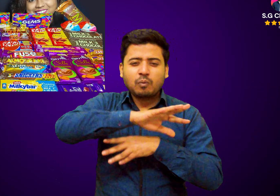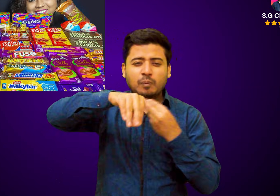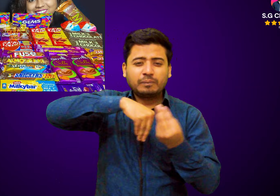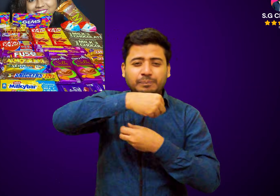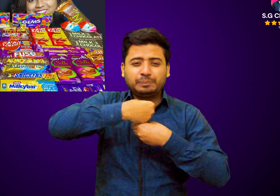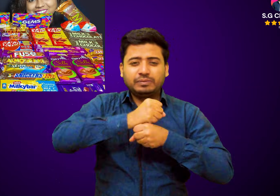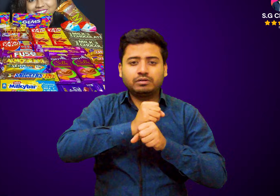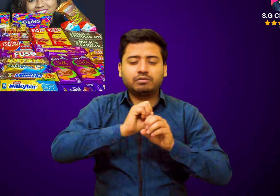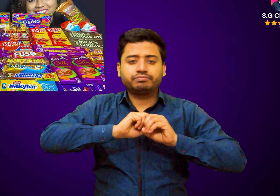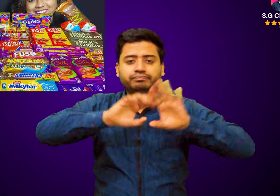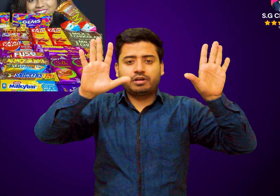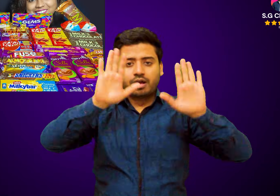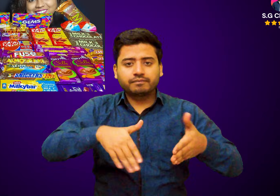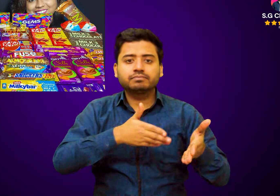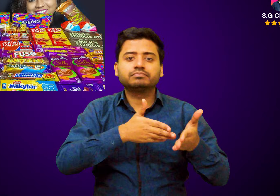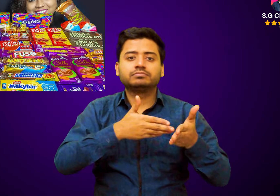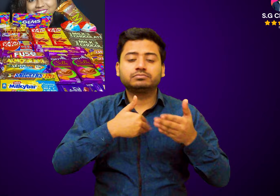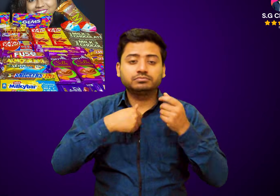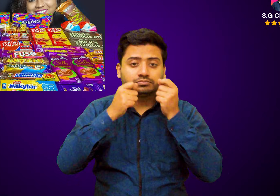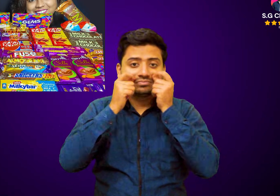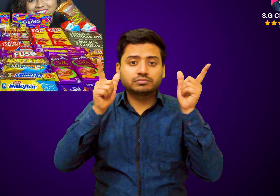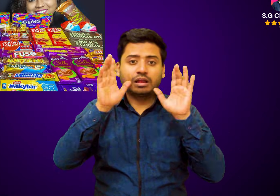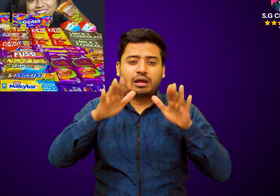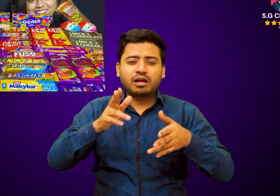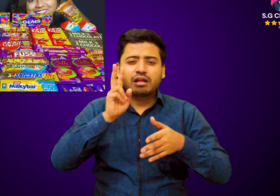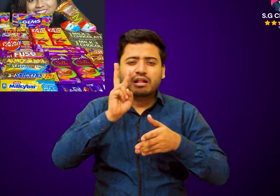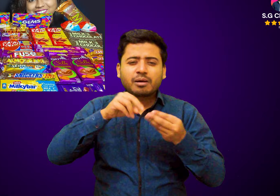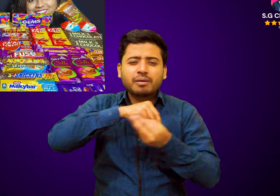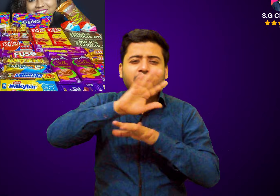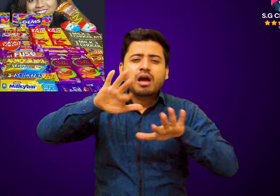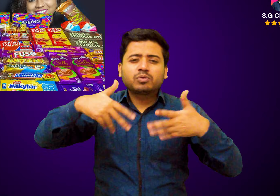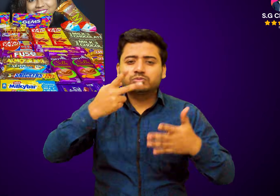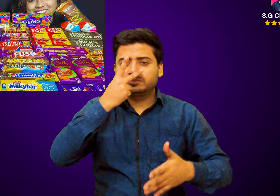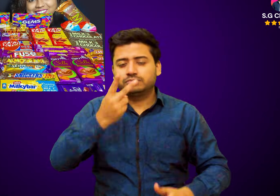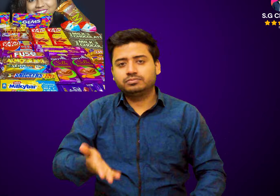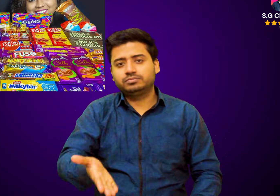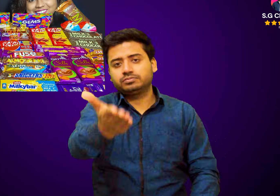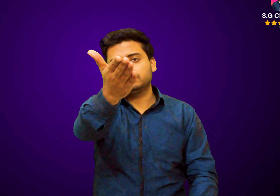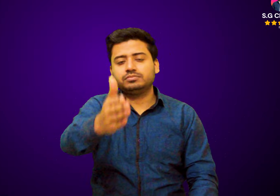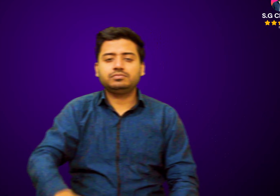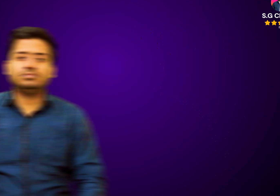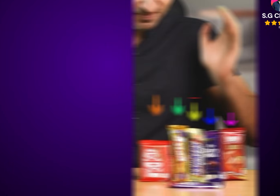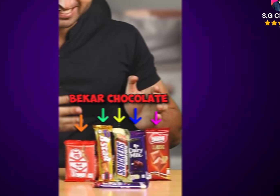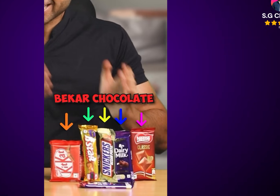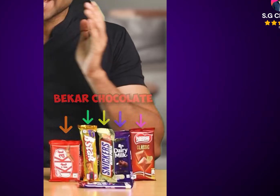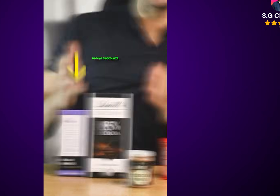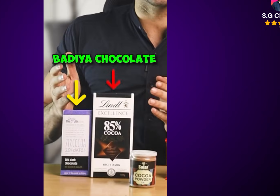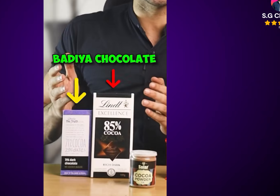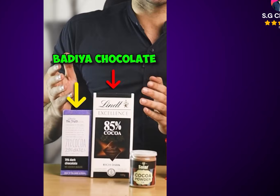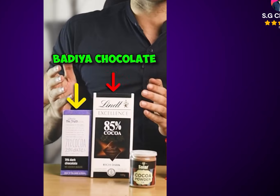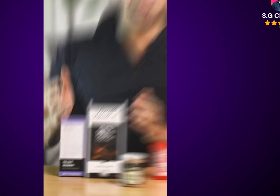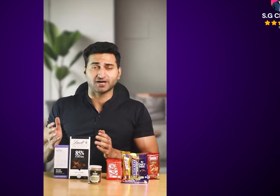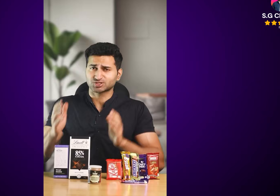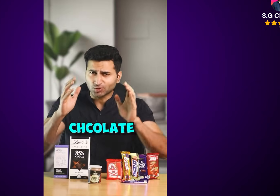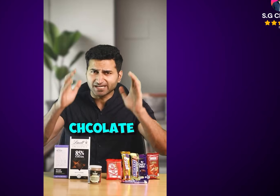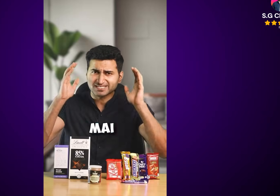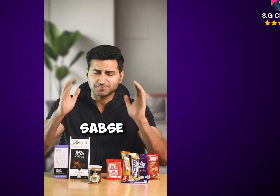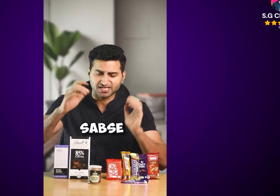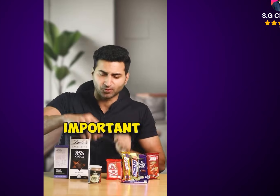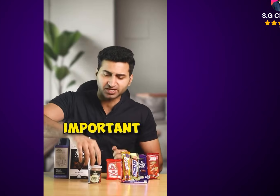dominating. Additives. Ingredients like hydrogenated vegetable fats, potentially trans fats, artificial flavors,